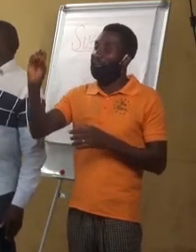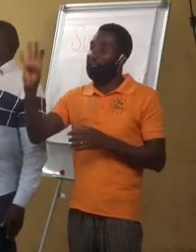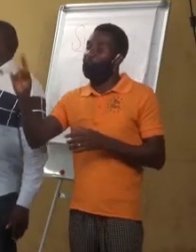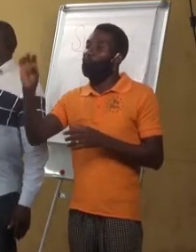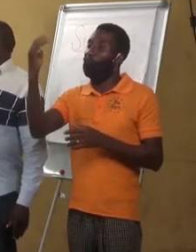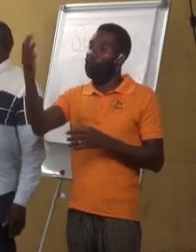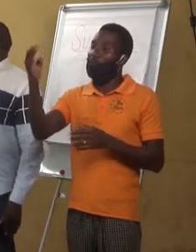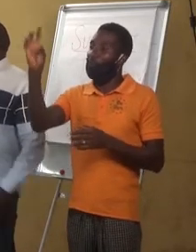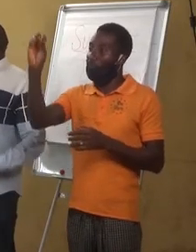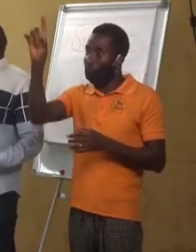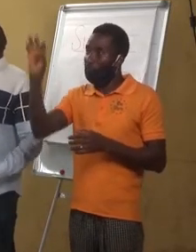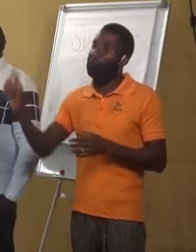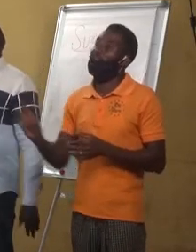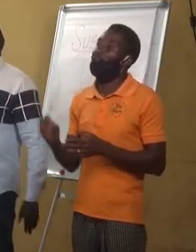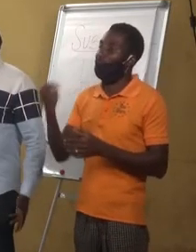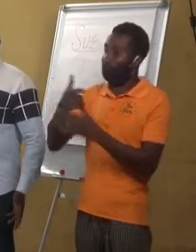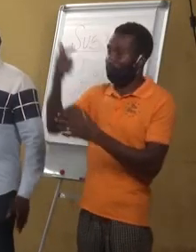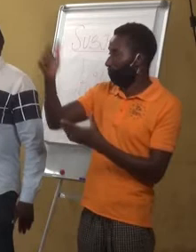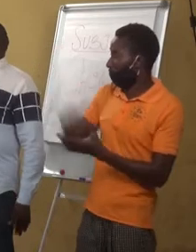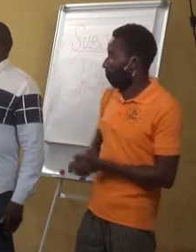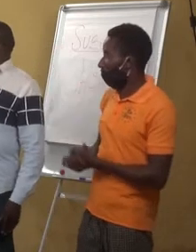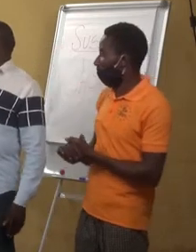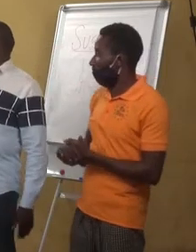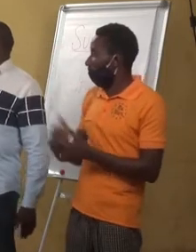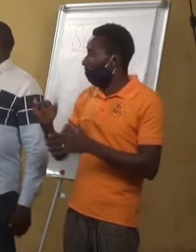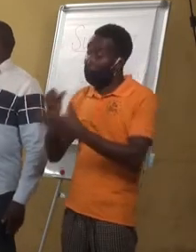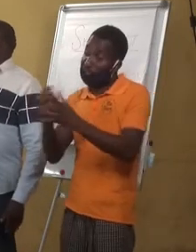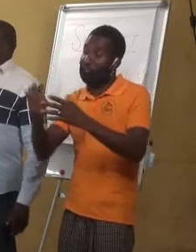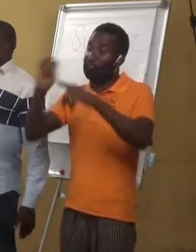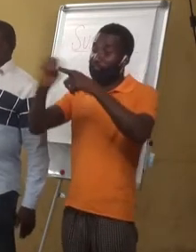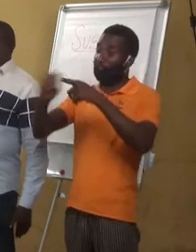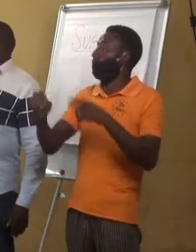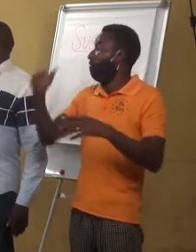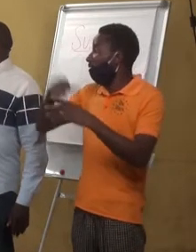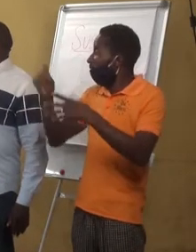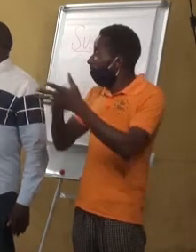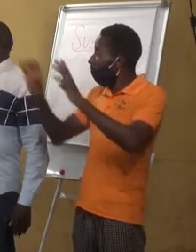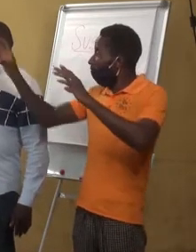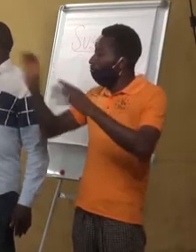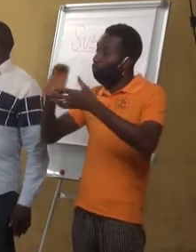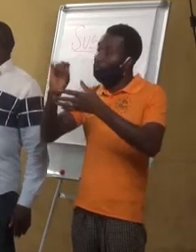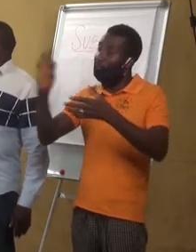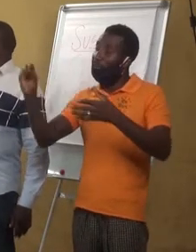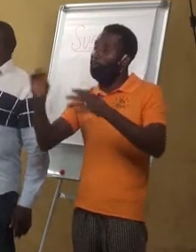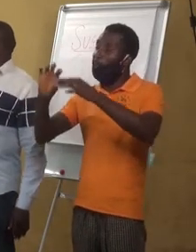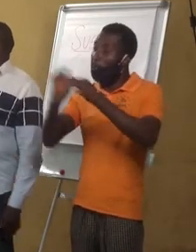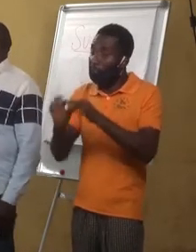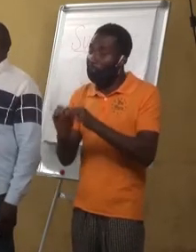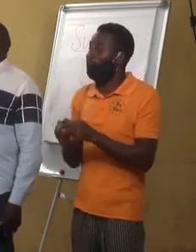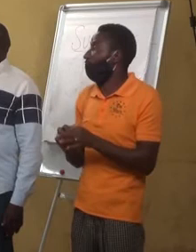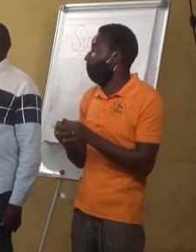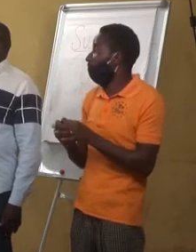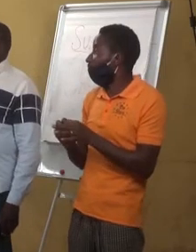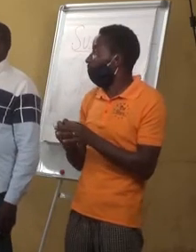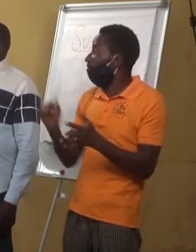of covalent bonding. How they share electron. In this covalent type of bonding that we're talking